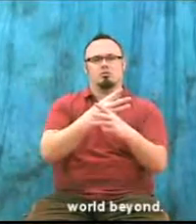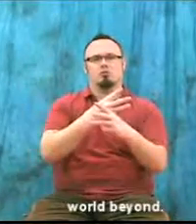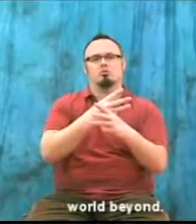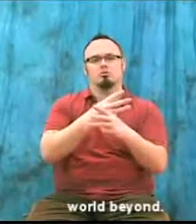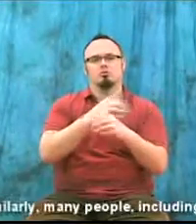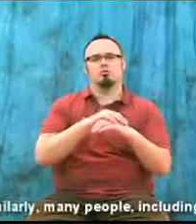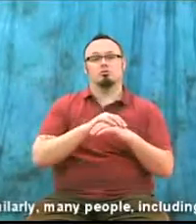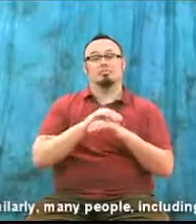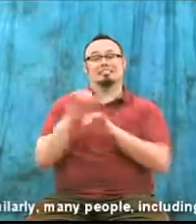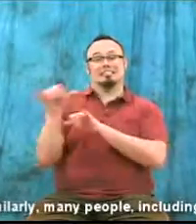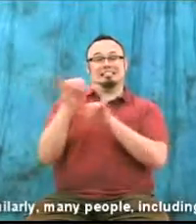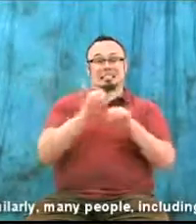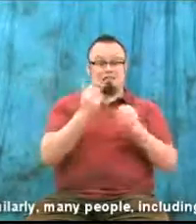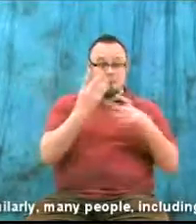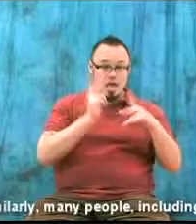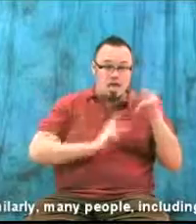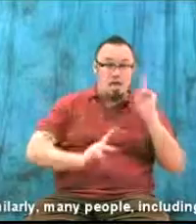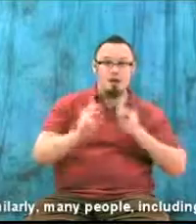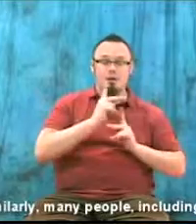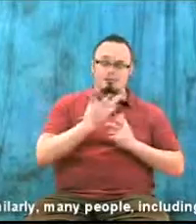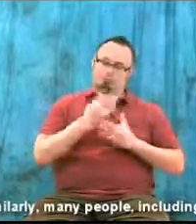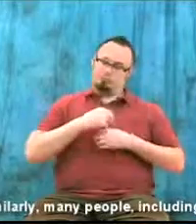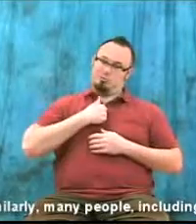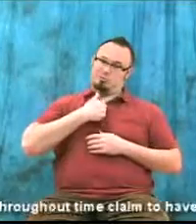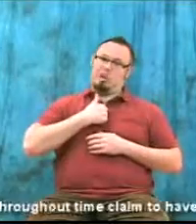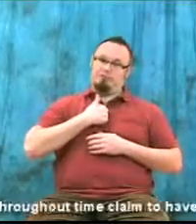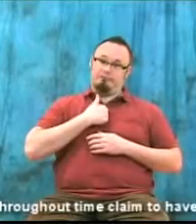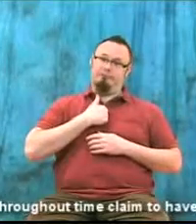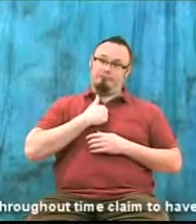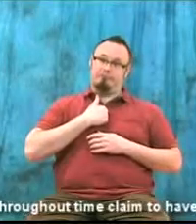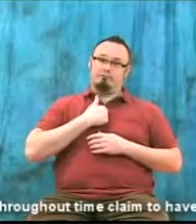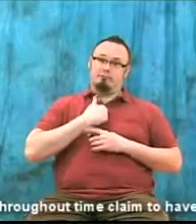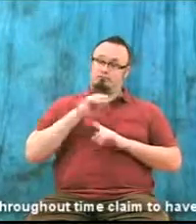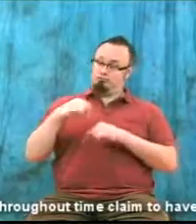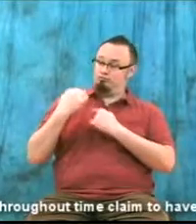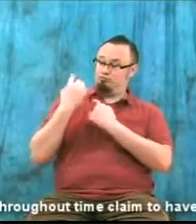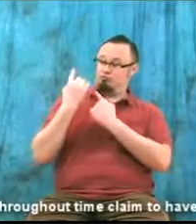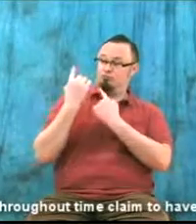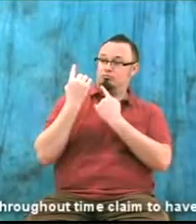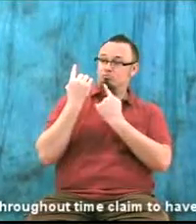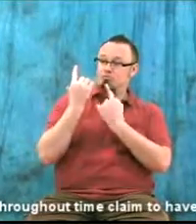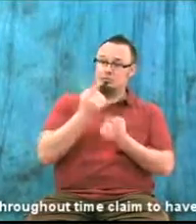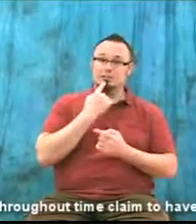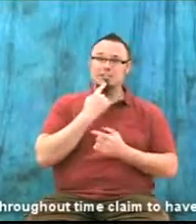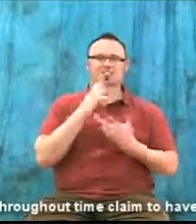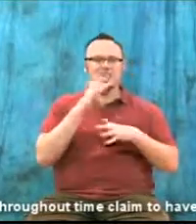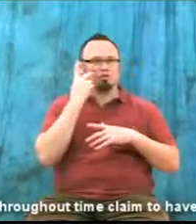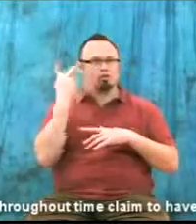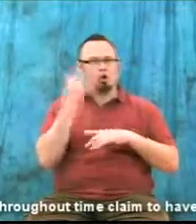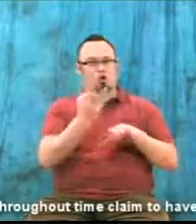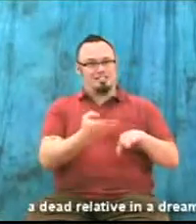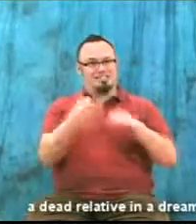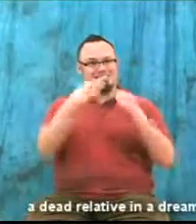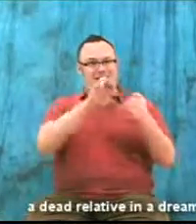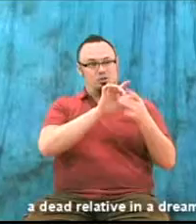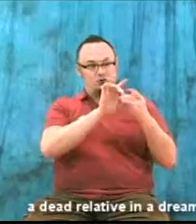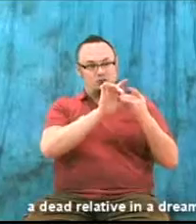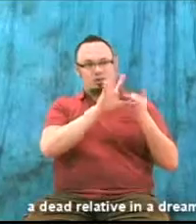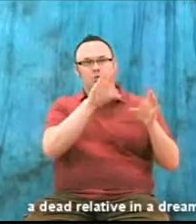Similarly, many people, including myself, throughout time, claim to have seen a dead relative in a dream.